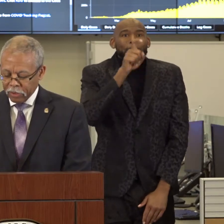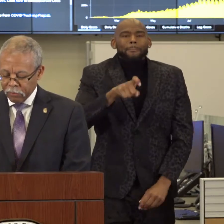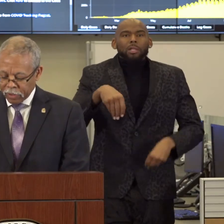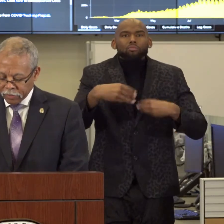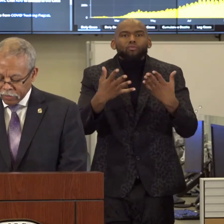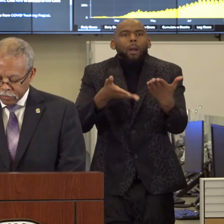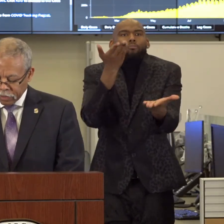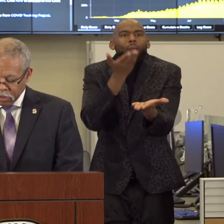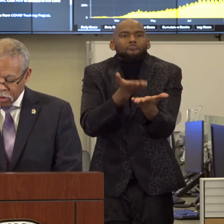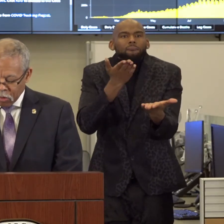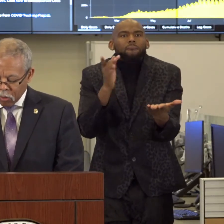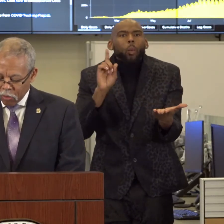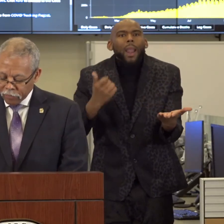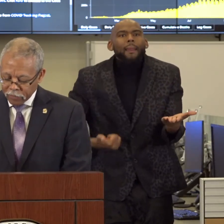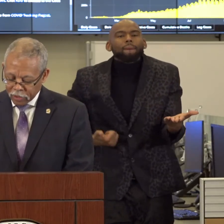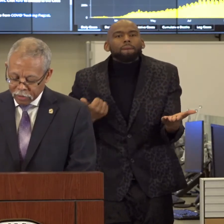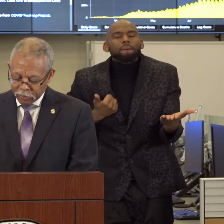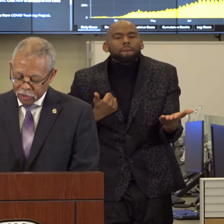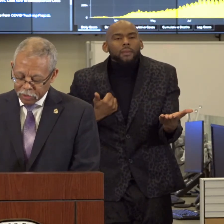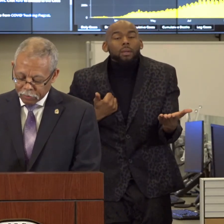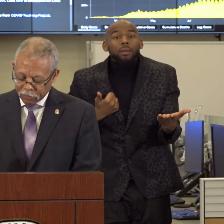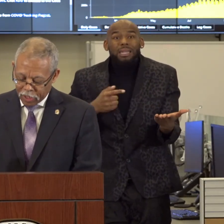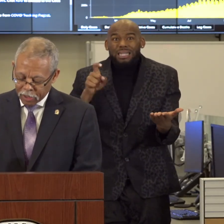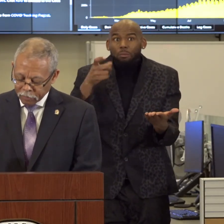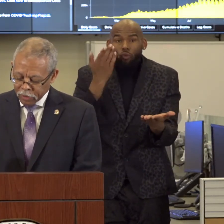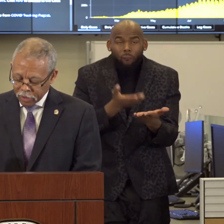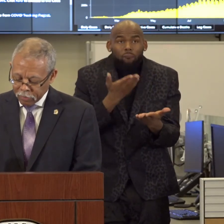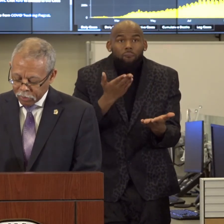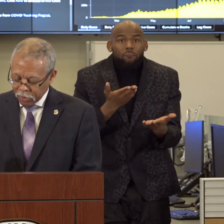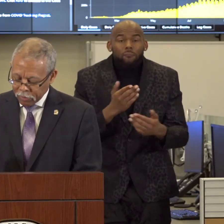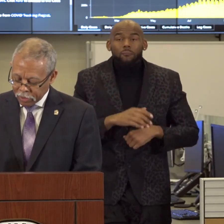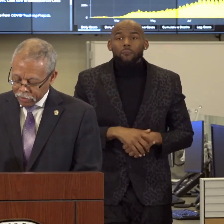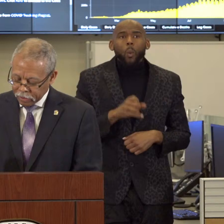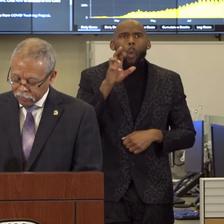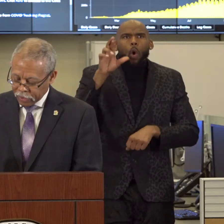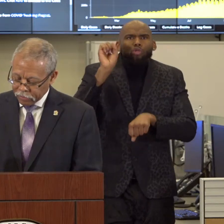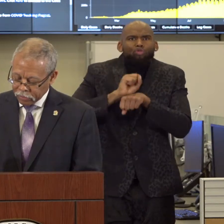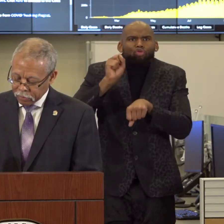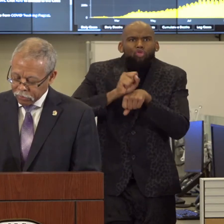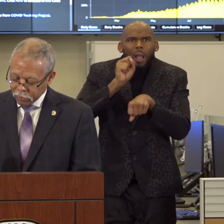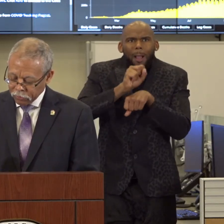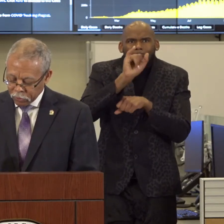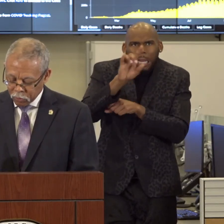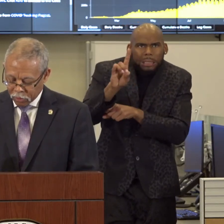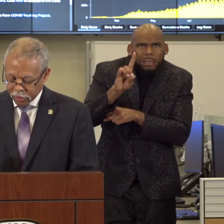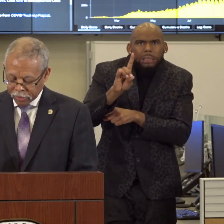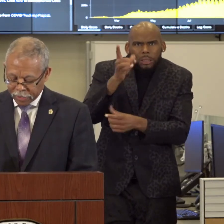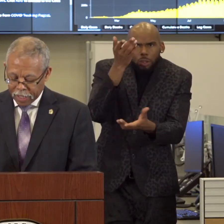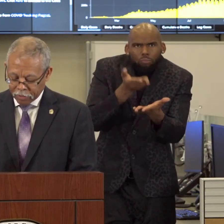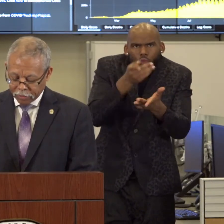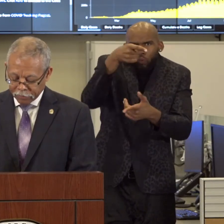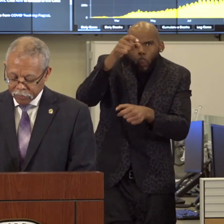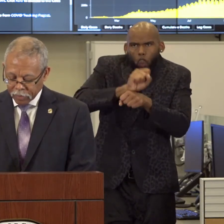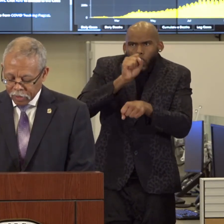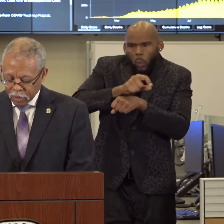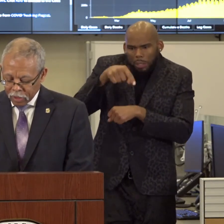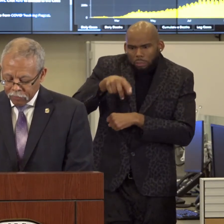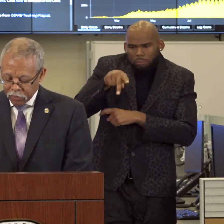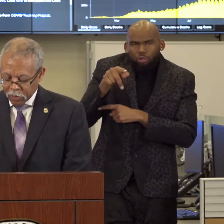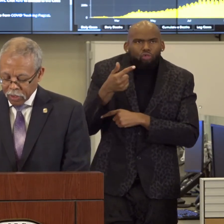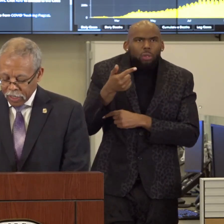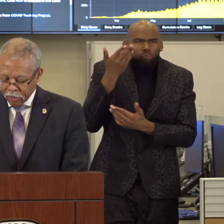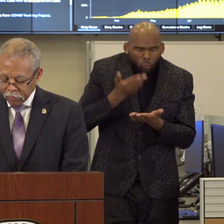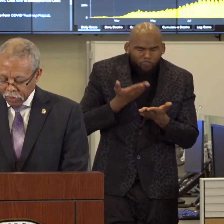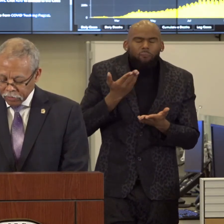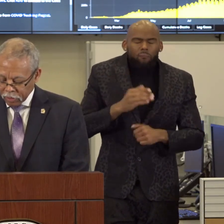of county residency, or if needed, please provide employment identification to prove you work in the county.